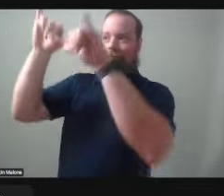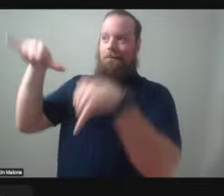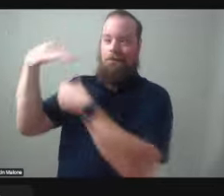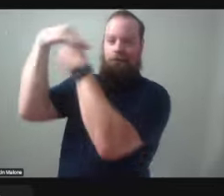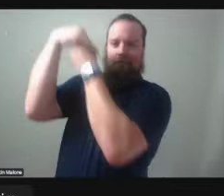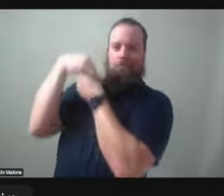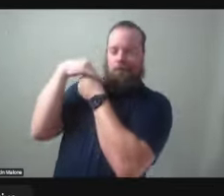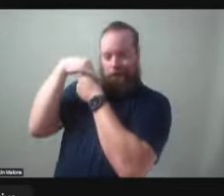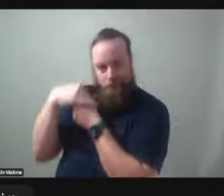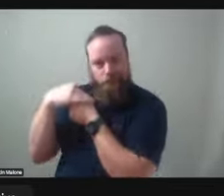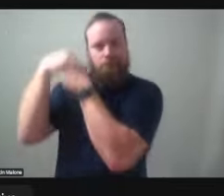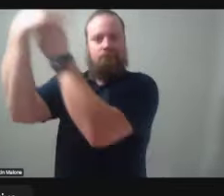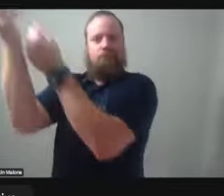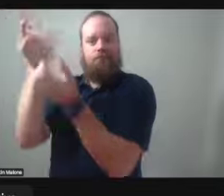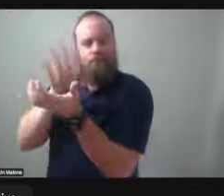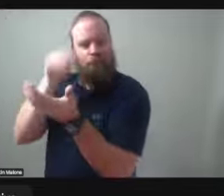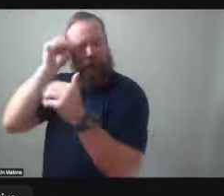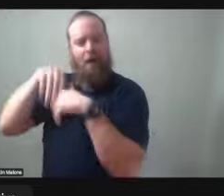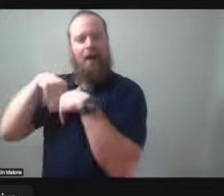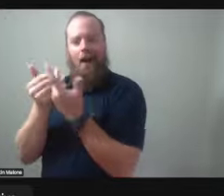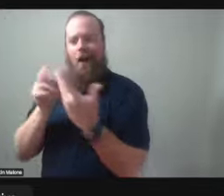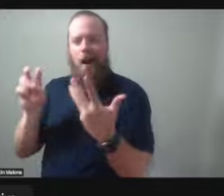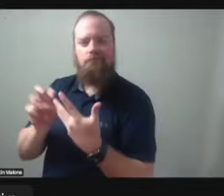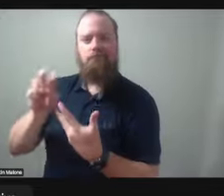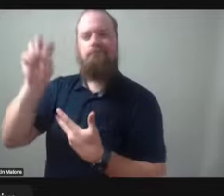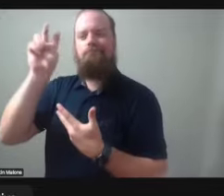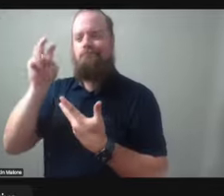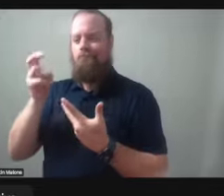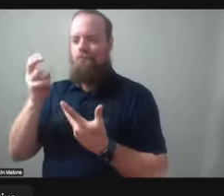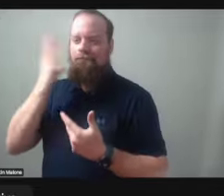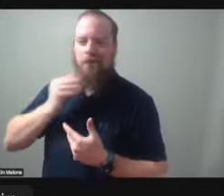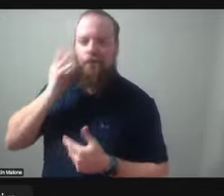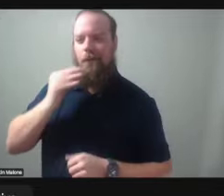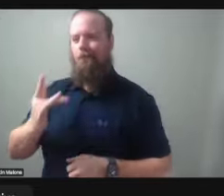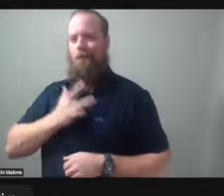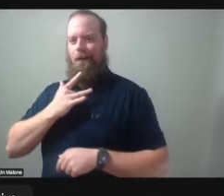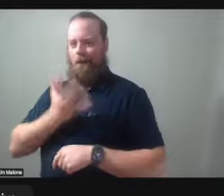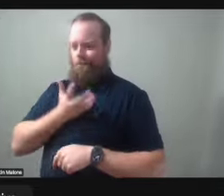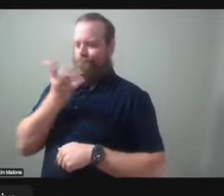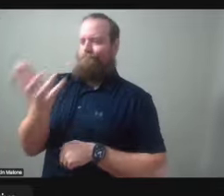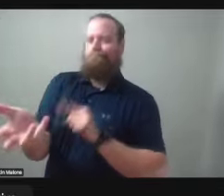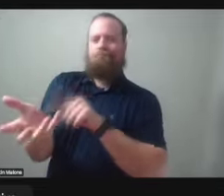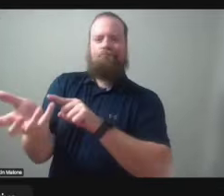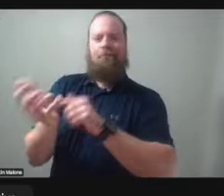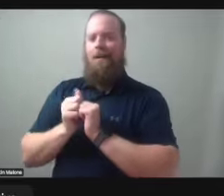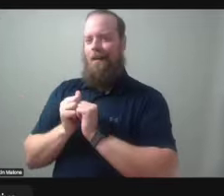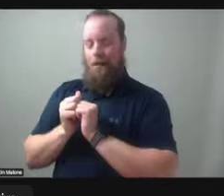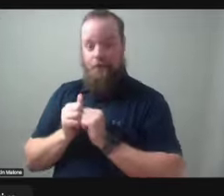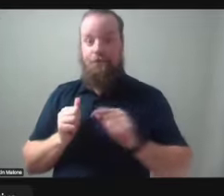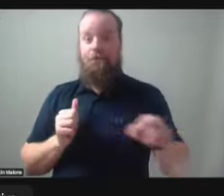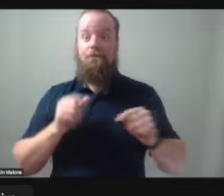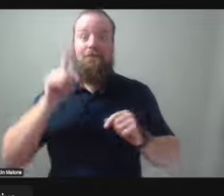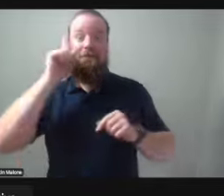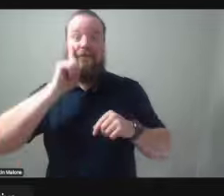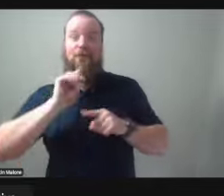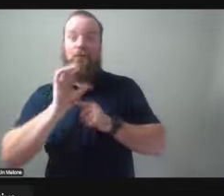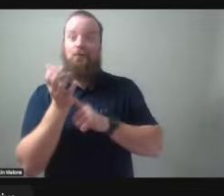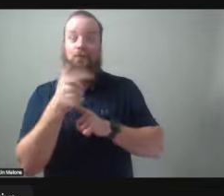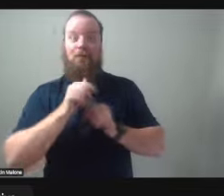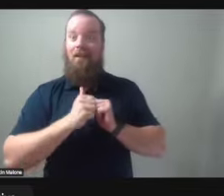So now let's talk about Devia. How through artwork, deaf individuals are fighting